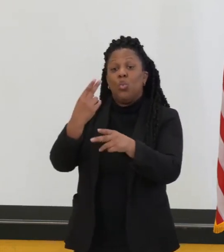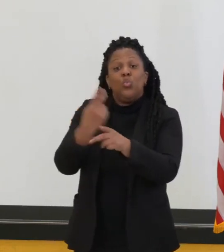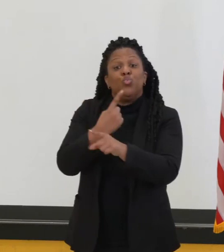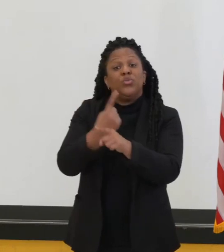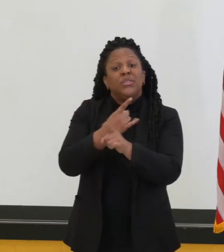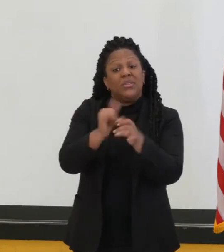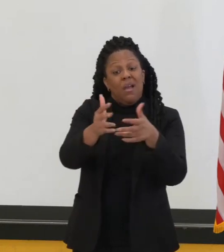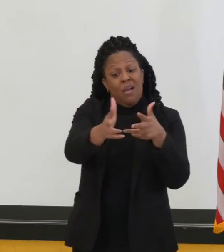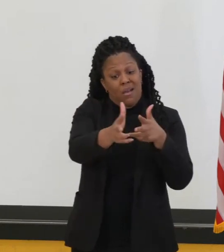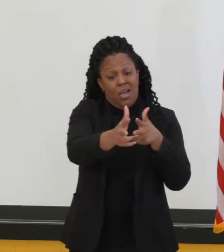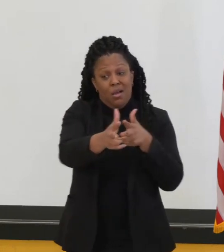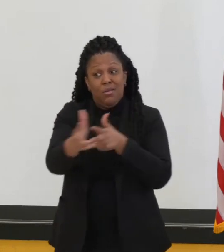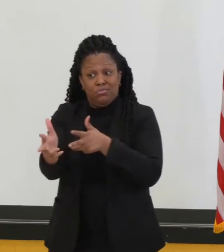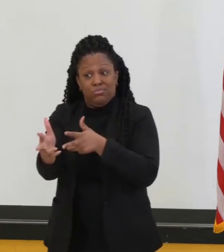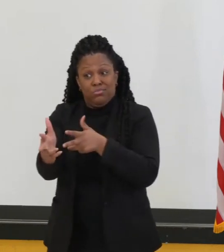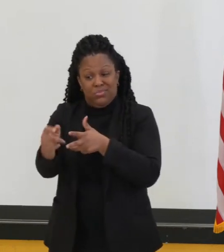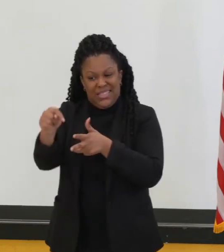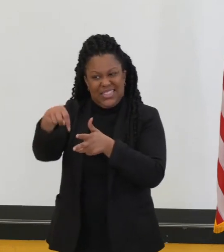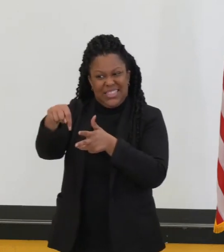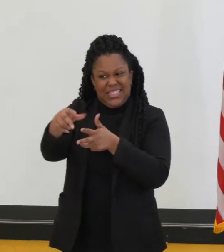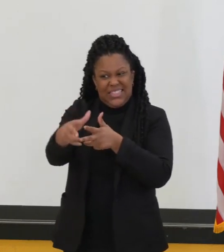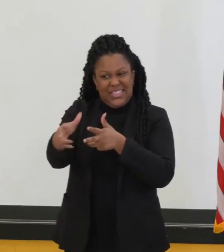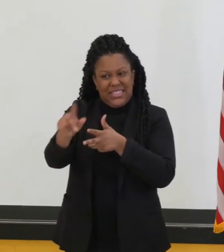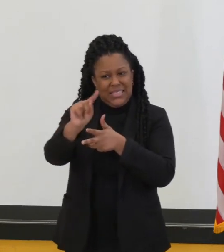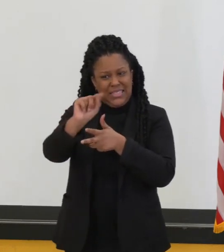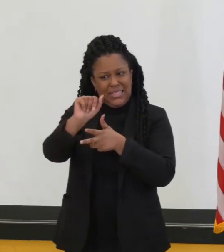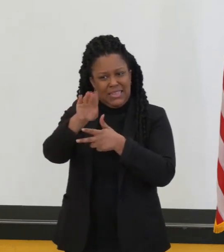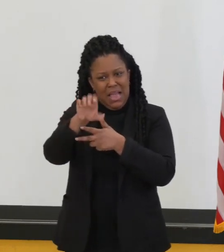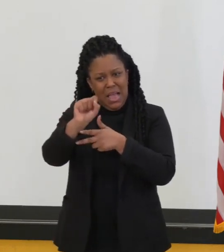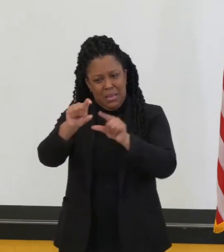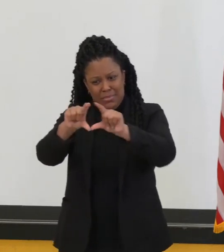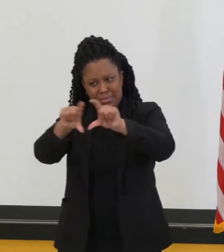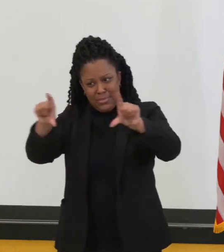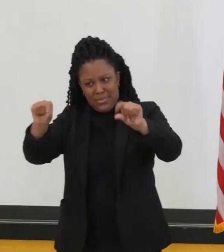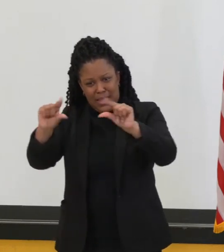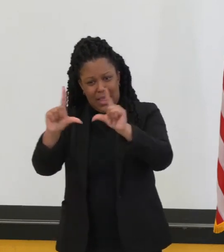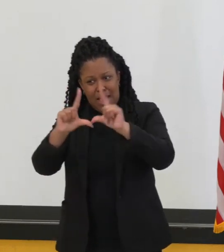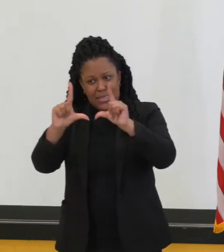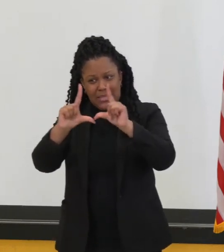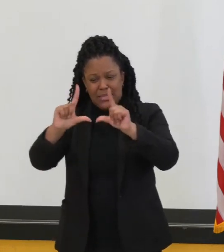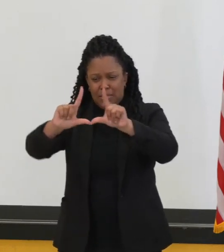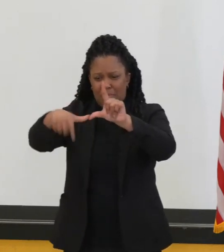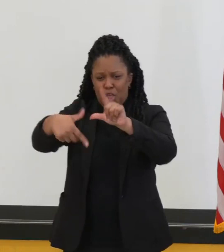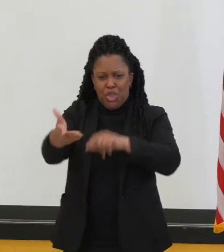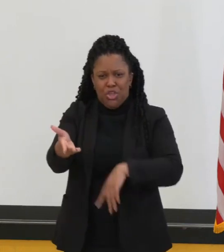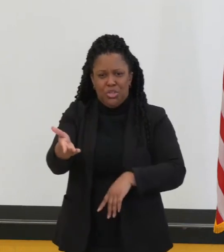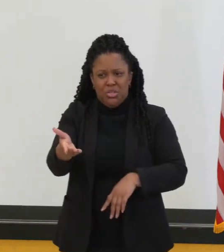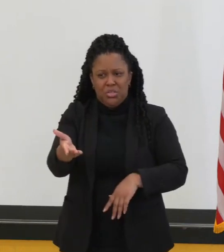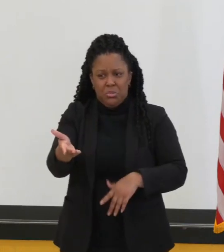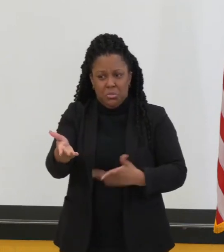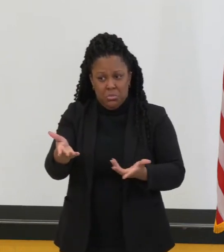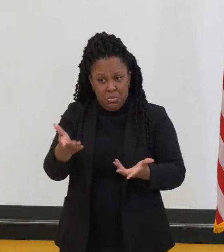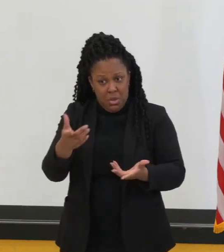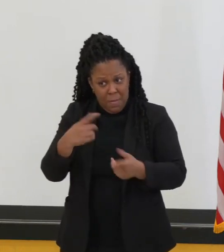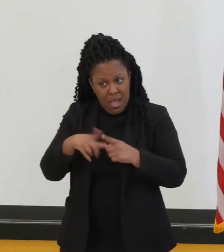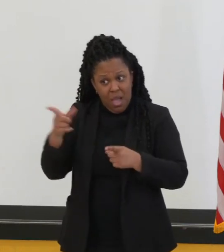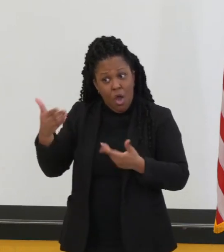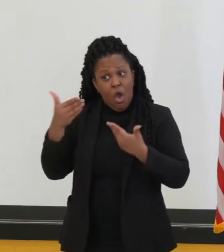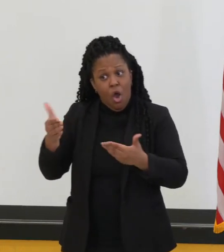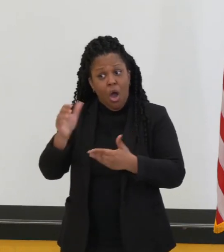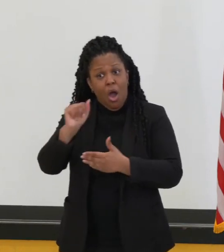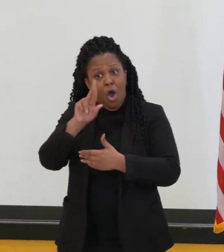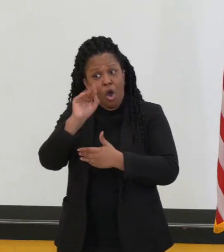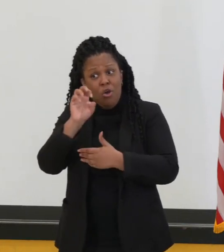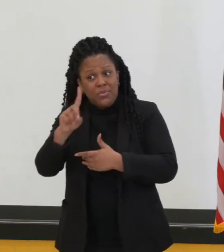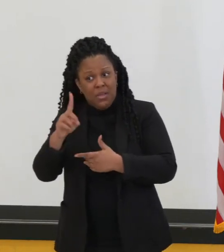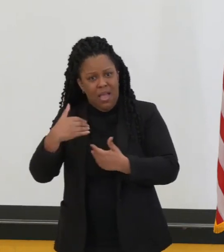an expired tabs, that I think these conversations about the change in culture, the change that we do policing, those types of things, and of course, this